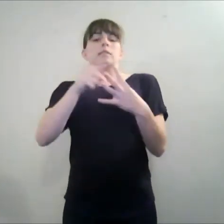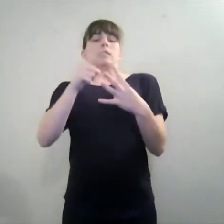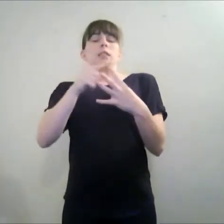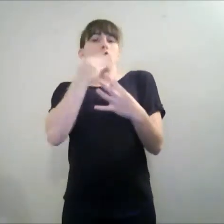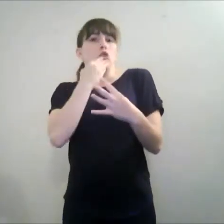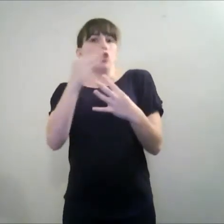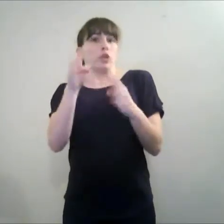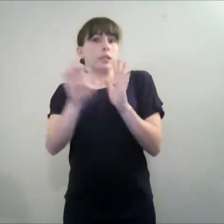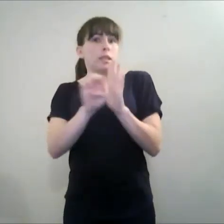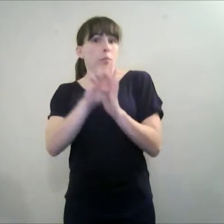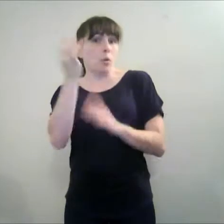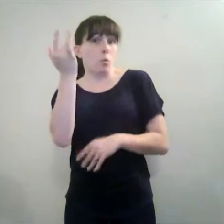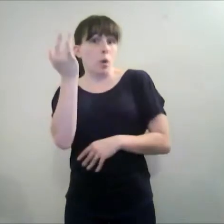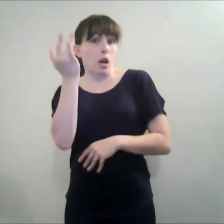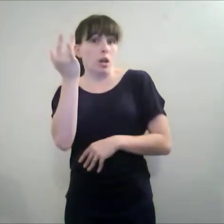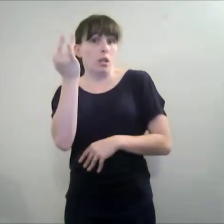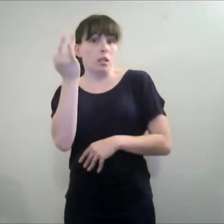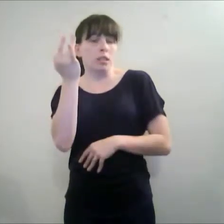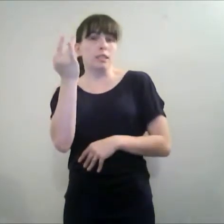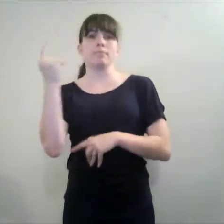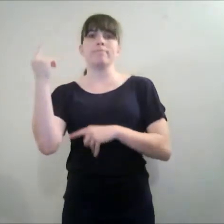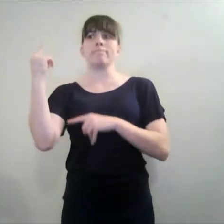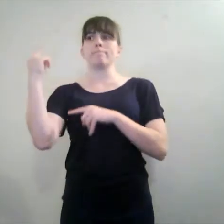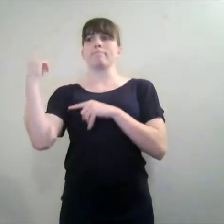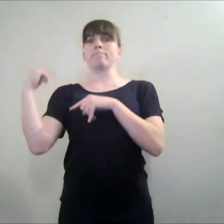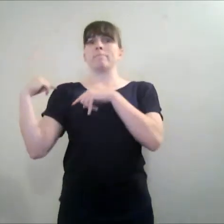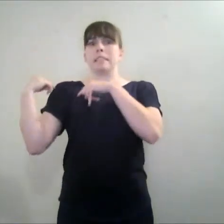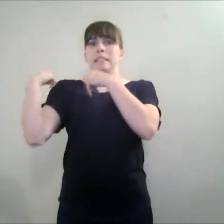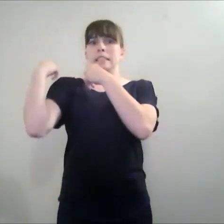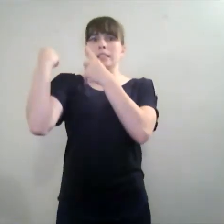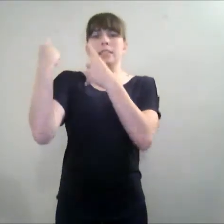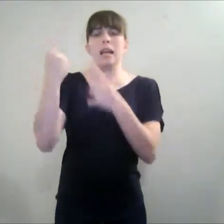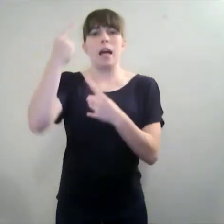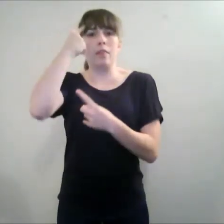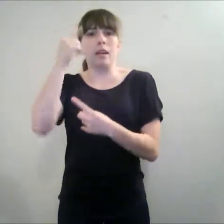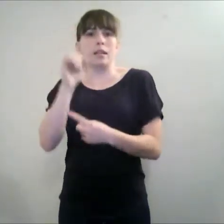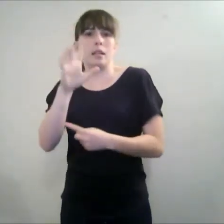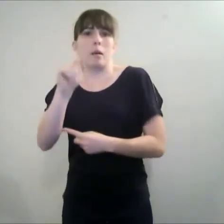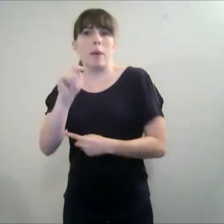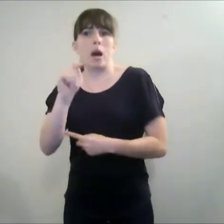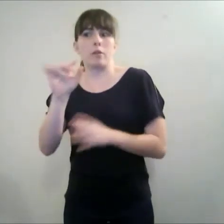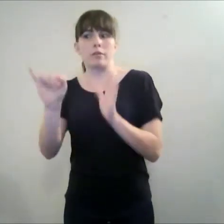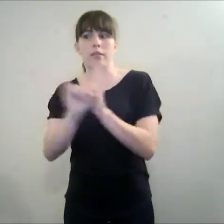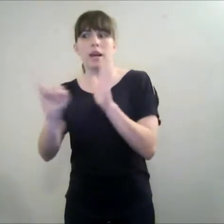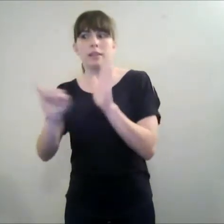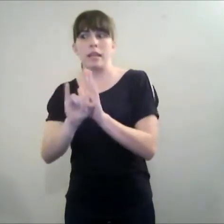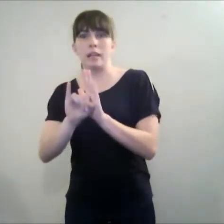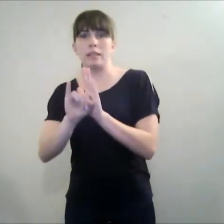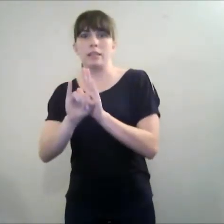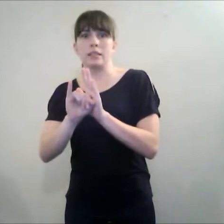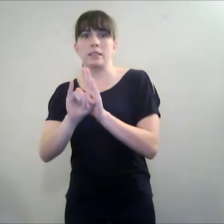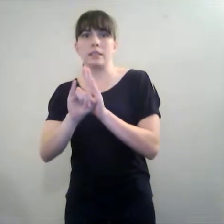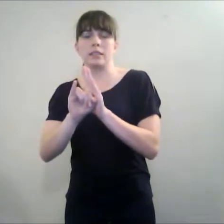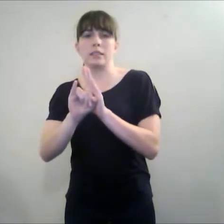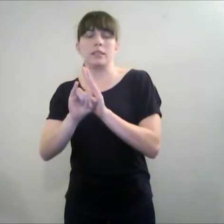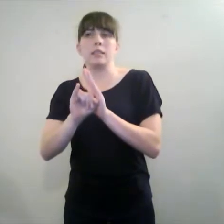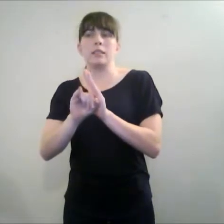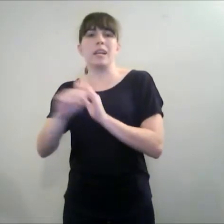how legacy thinking about identity subverts the security of a well-constructed system. The chip and pin card that's in your